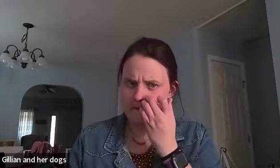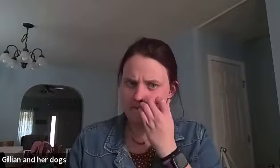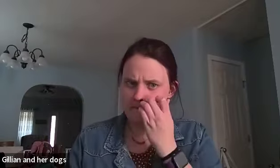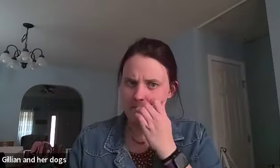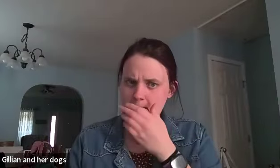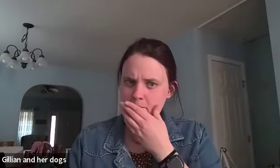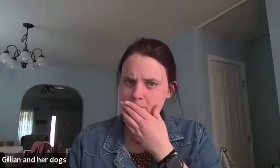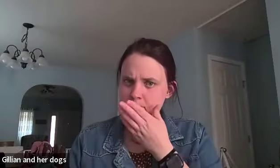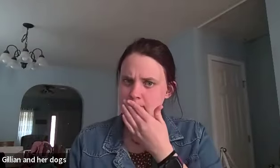actually?